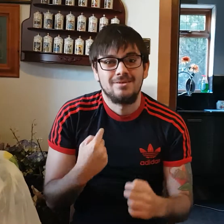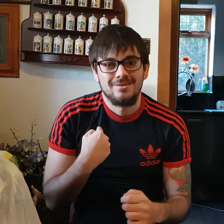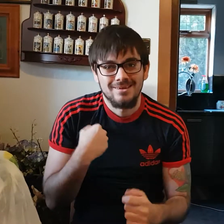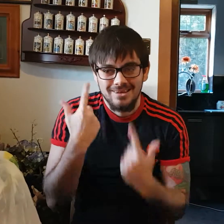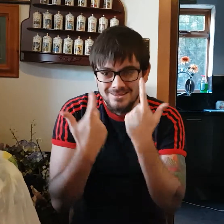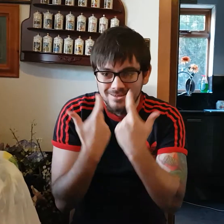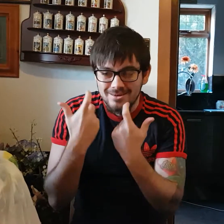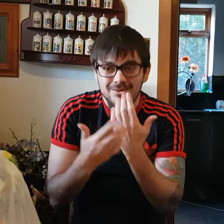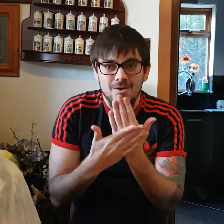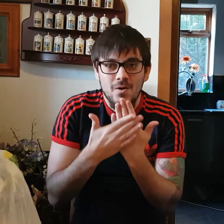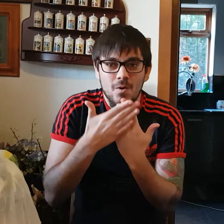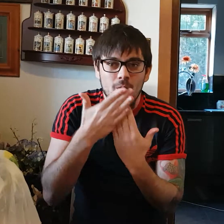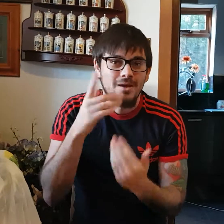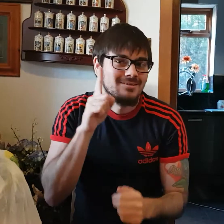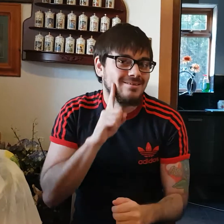So hopefully